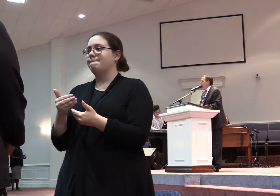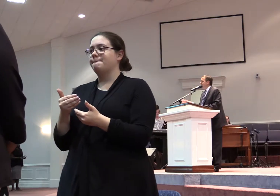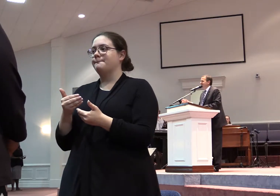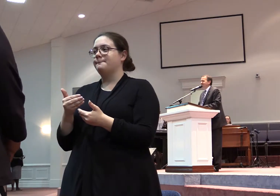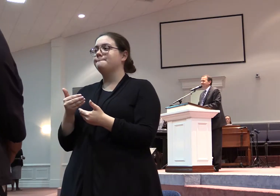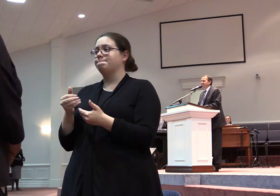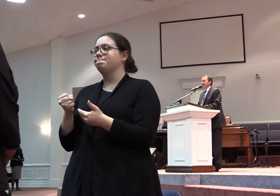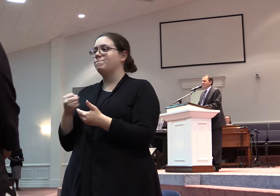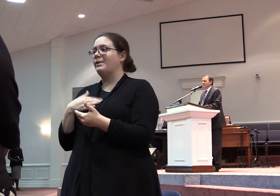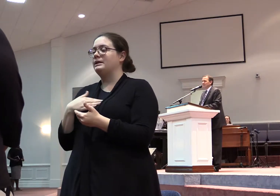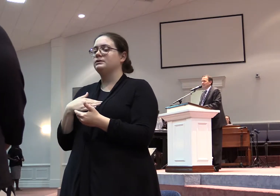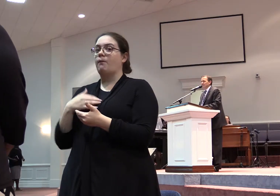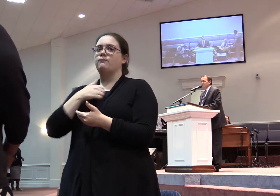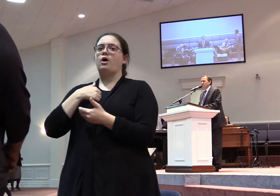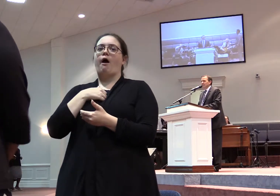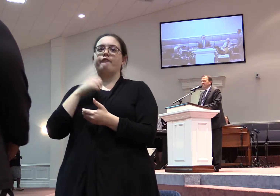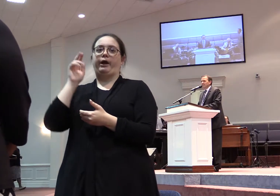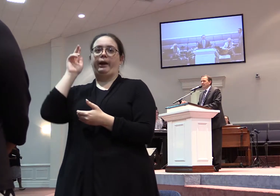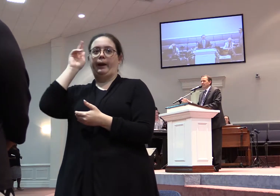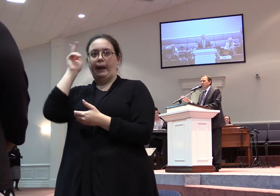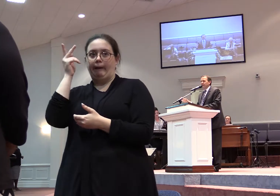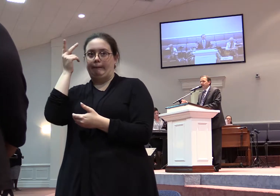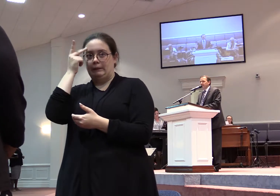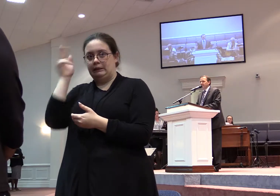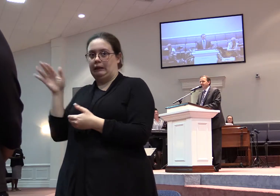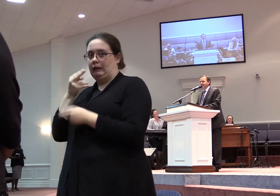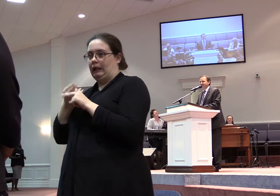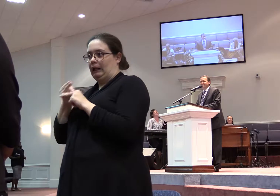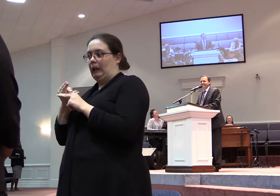mix-up there. We'll try not to do that at the wedding.